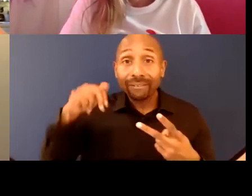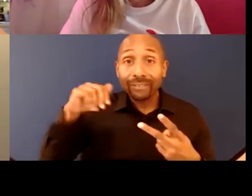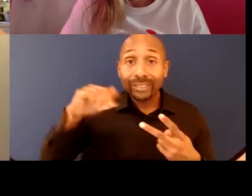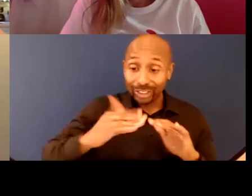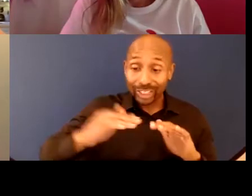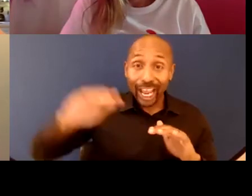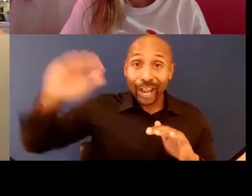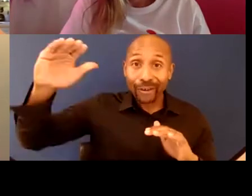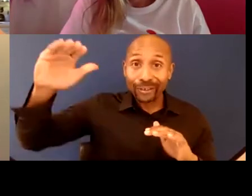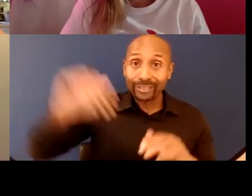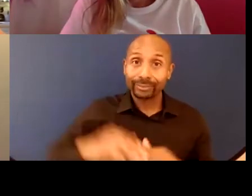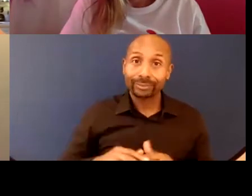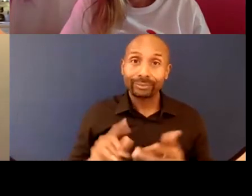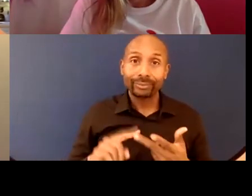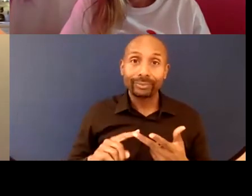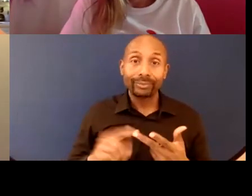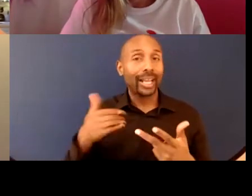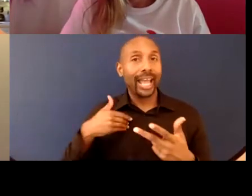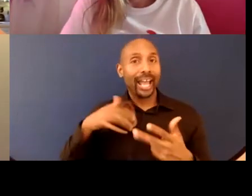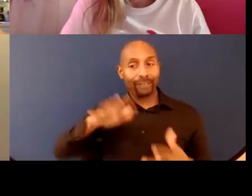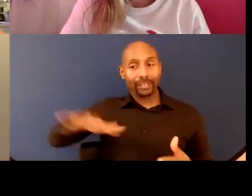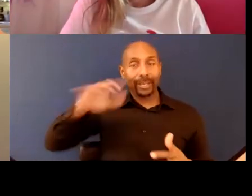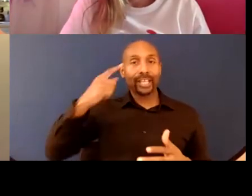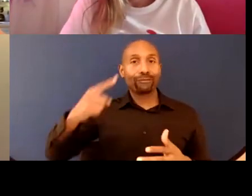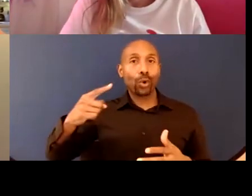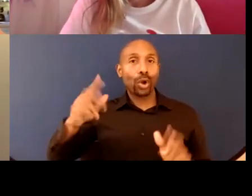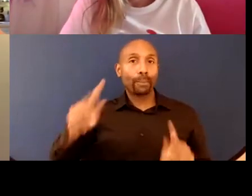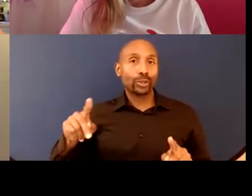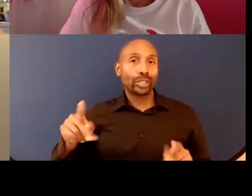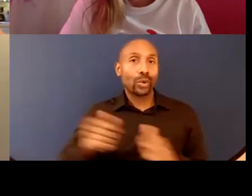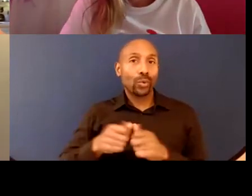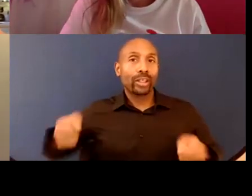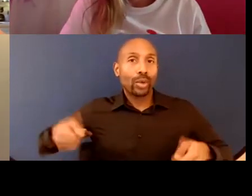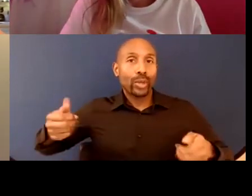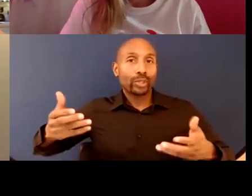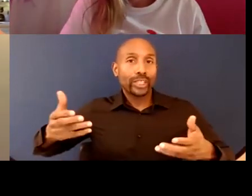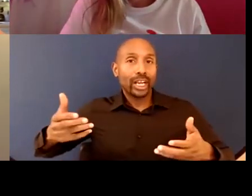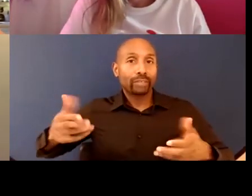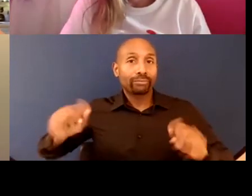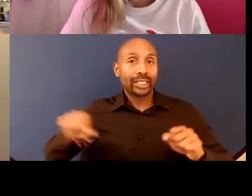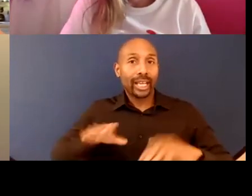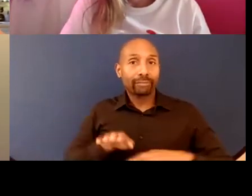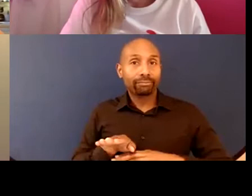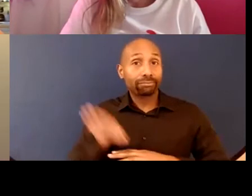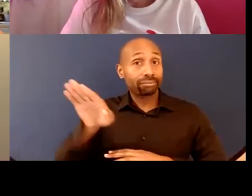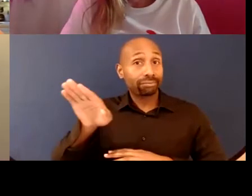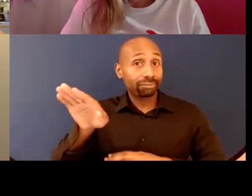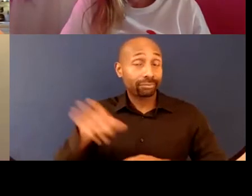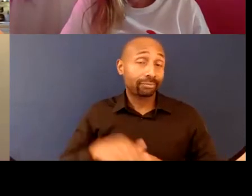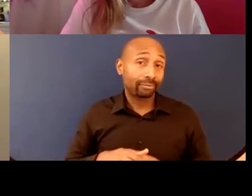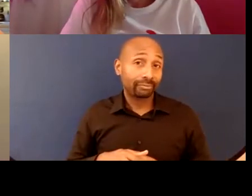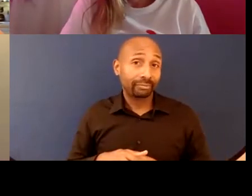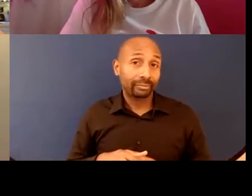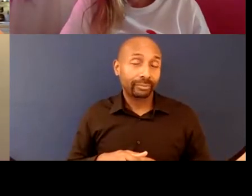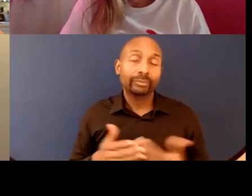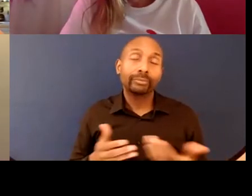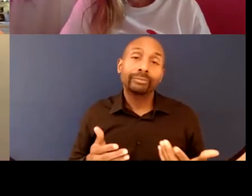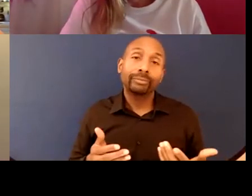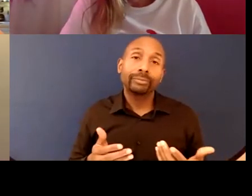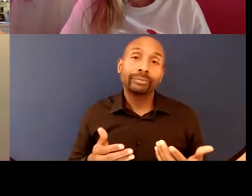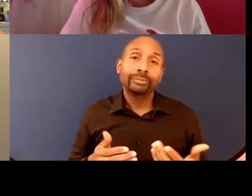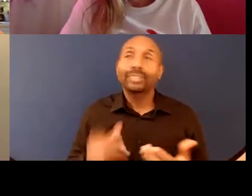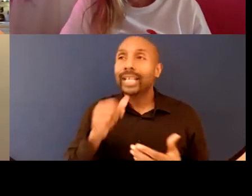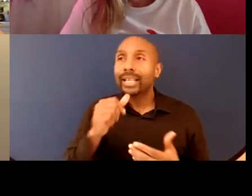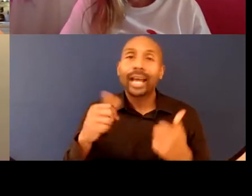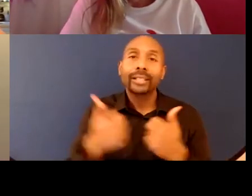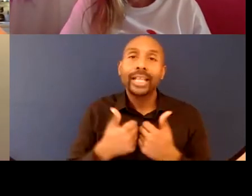for folks in wheelchairs to get up? Are there ramps? This is not a challenge. Well, it's a challenge.